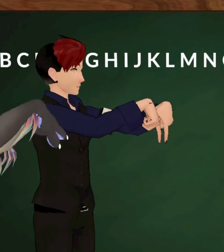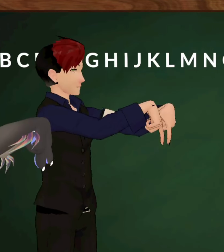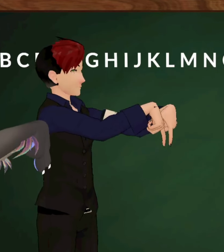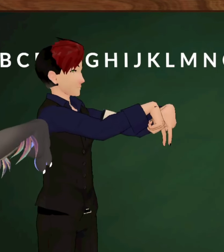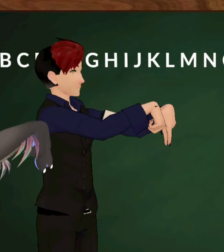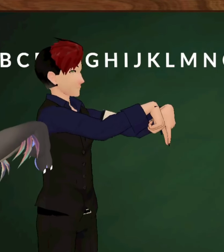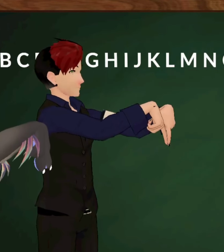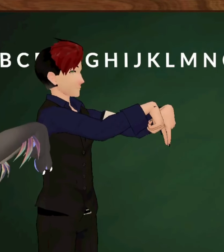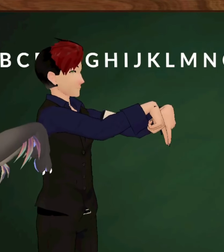M,